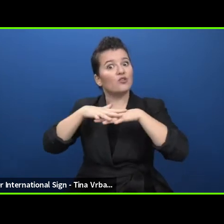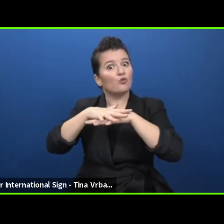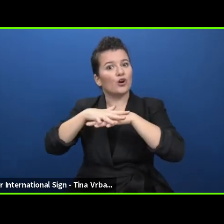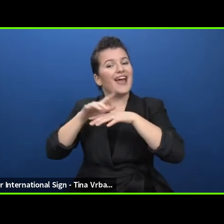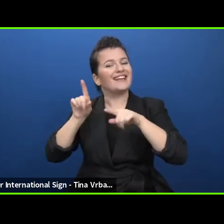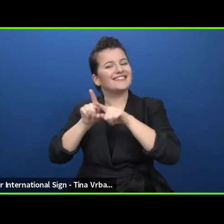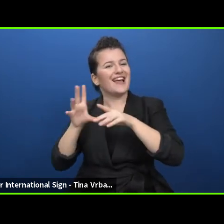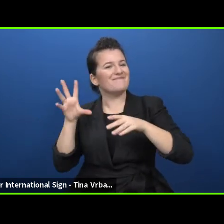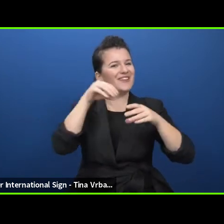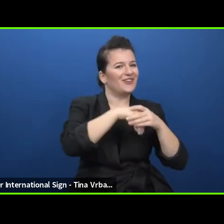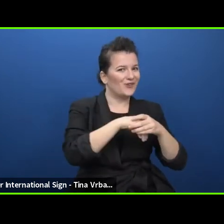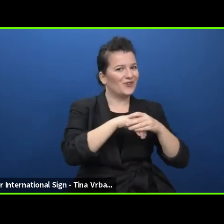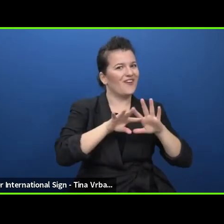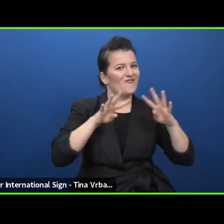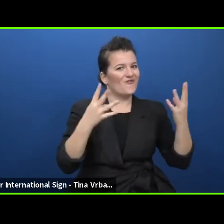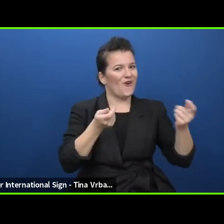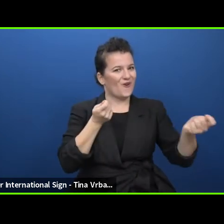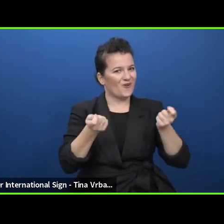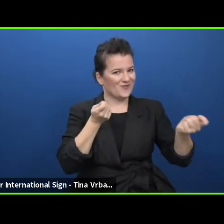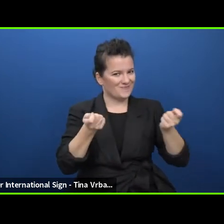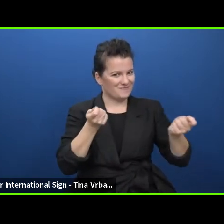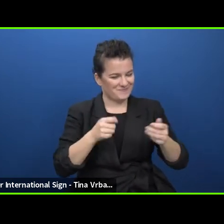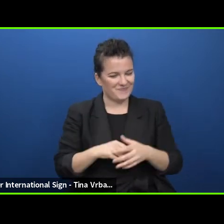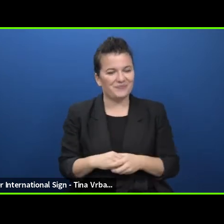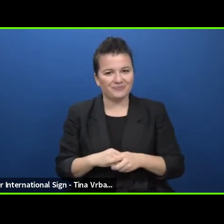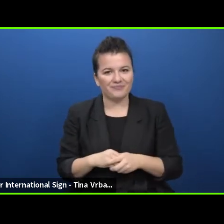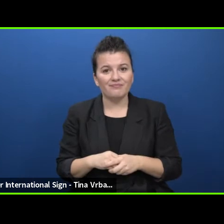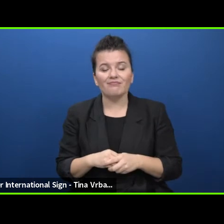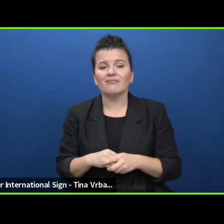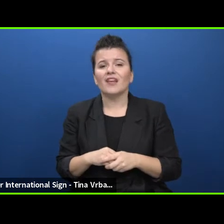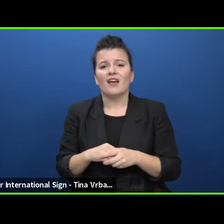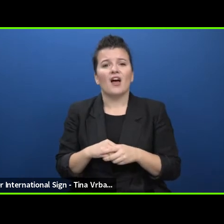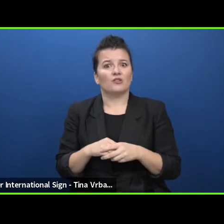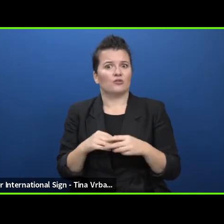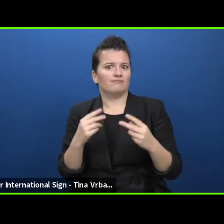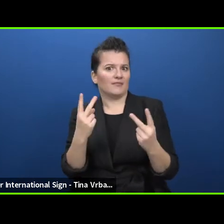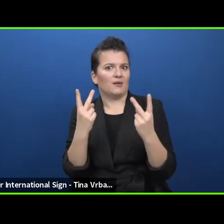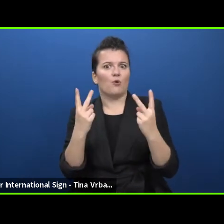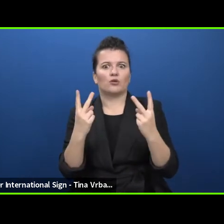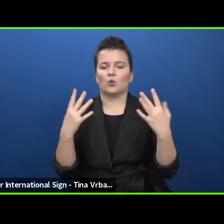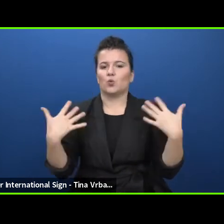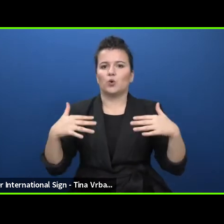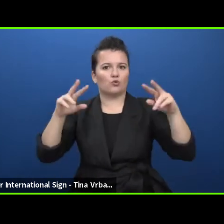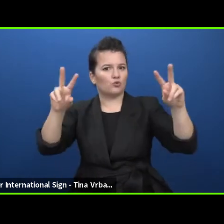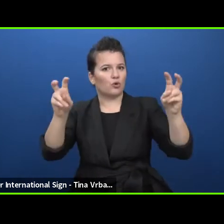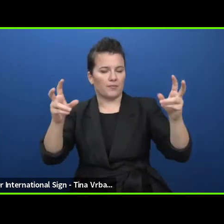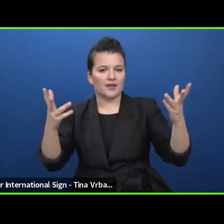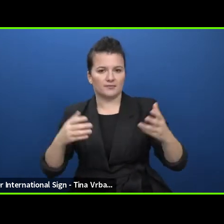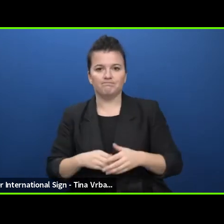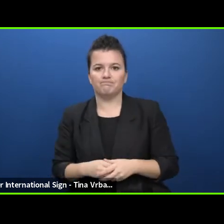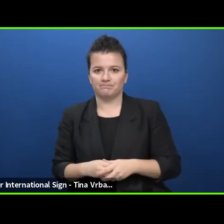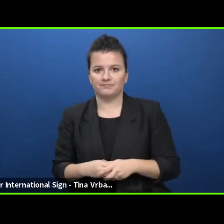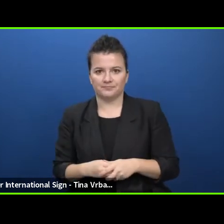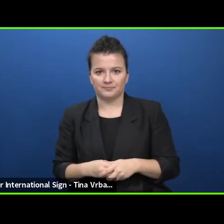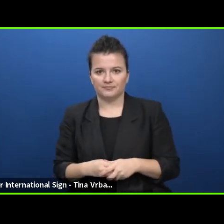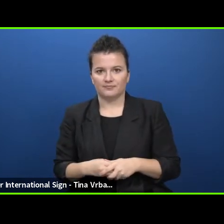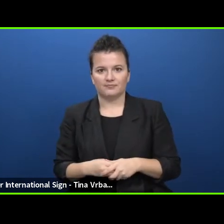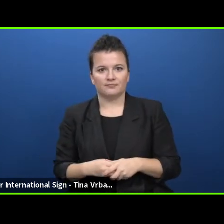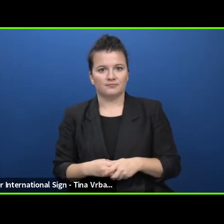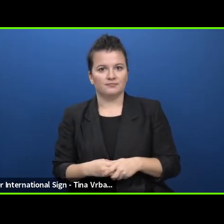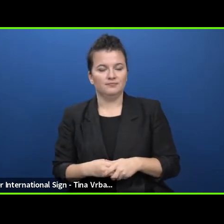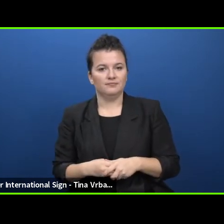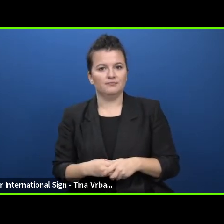for the last months. And the important topic at hand now is the one that we all share and burn